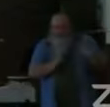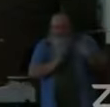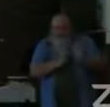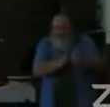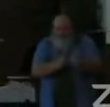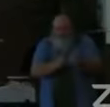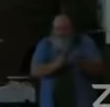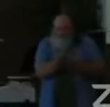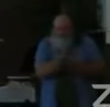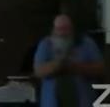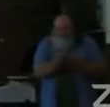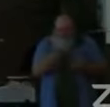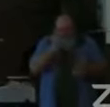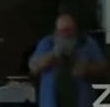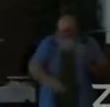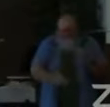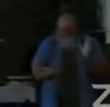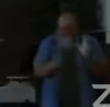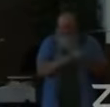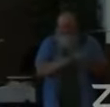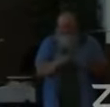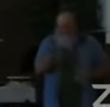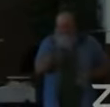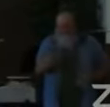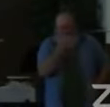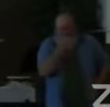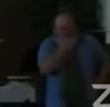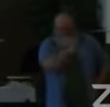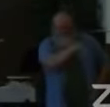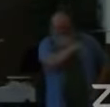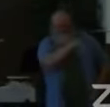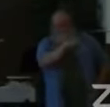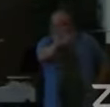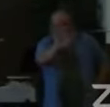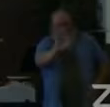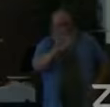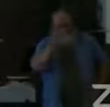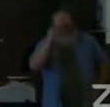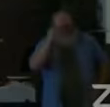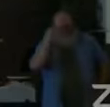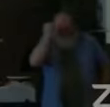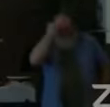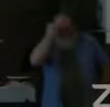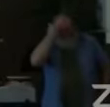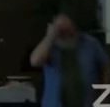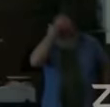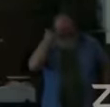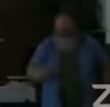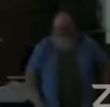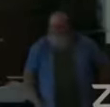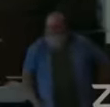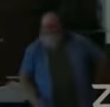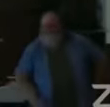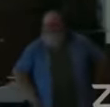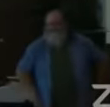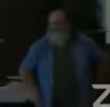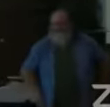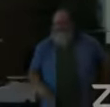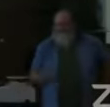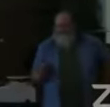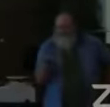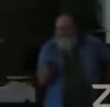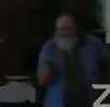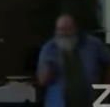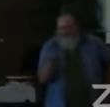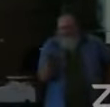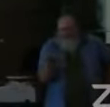a smile on your face and people look at you and say, "You're crazy." This often happens to me, by the way. Not the difficult things, but people looking at me and saying, "I'm crazy."